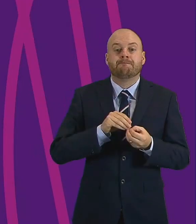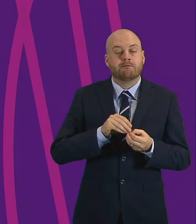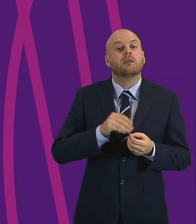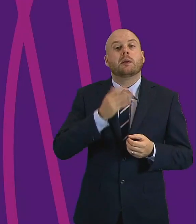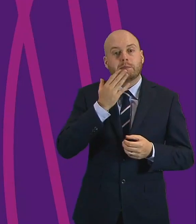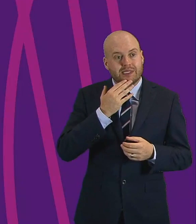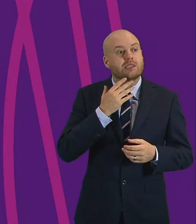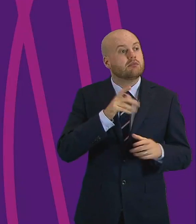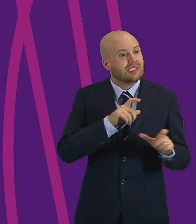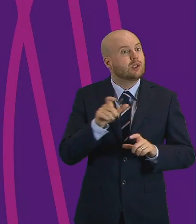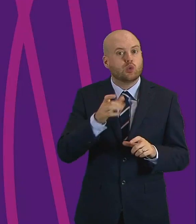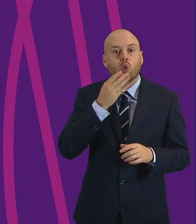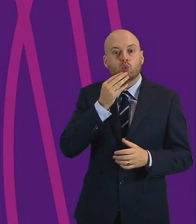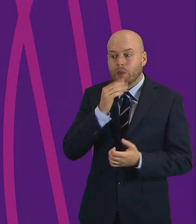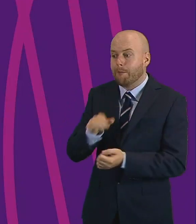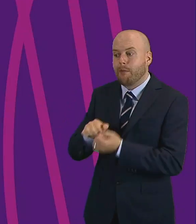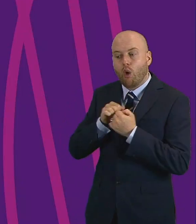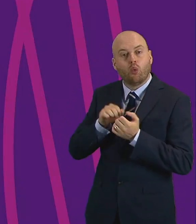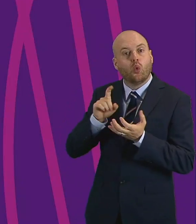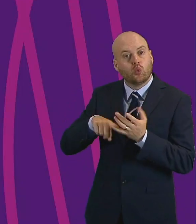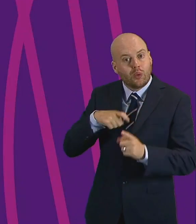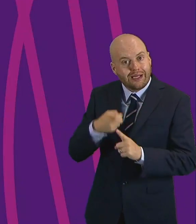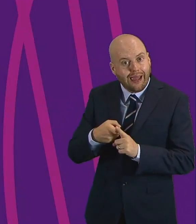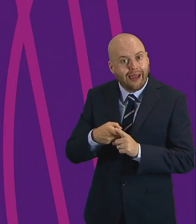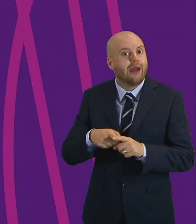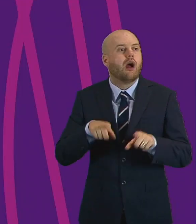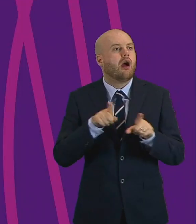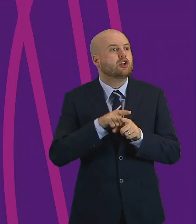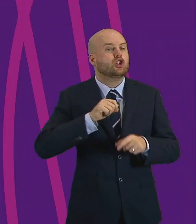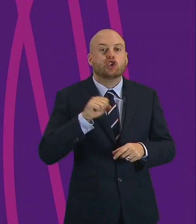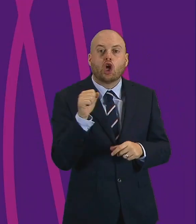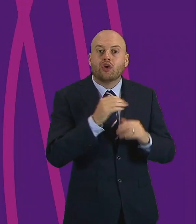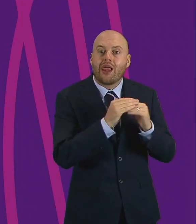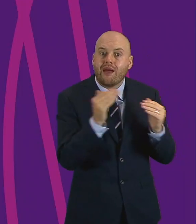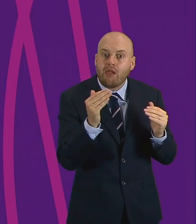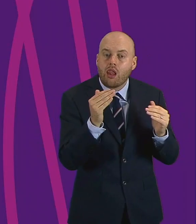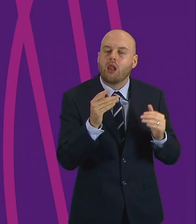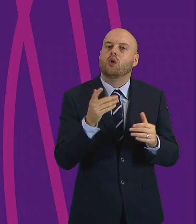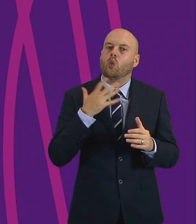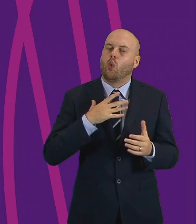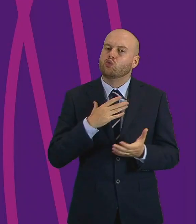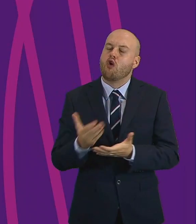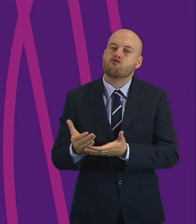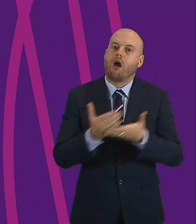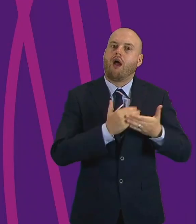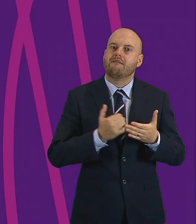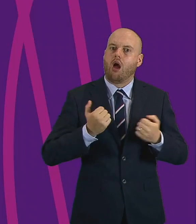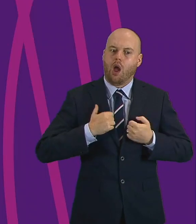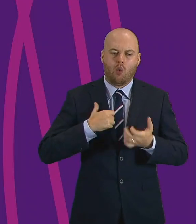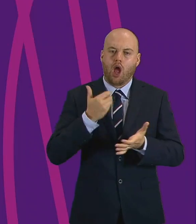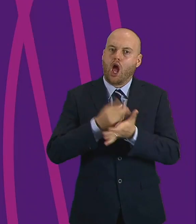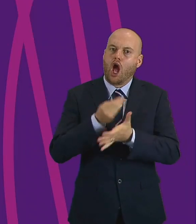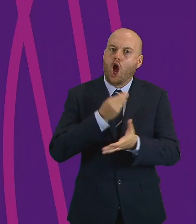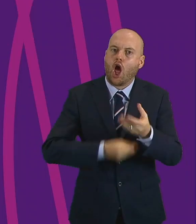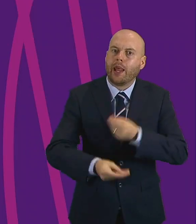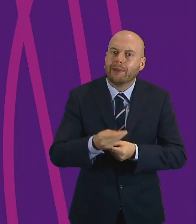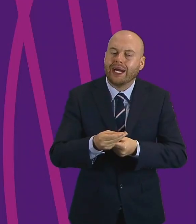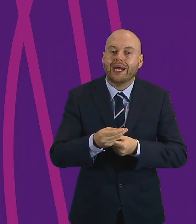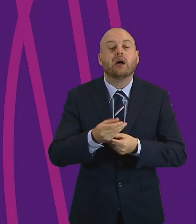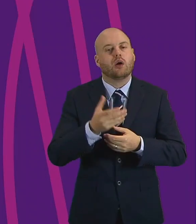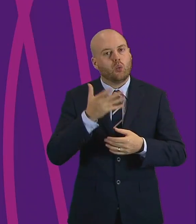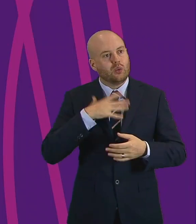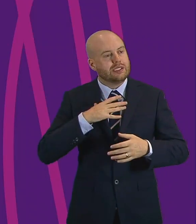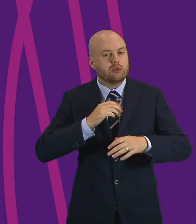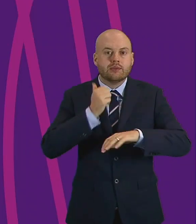Scottish level to get us through this crisis and to get the recovery started. But going forward, we need to get our finances onto a more sustainable footing,